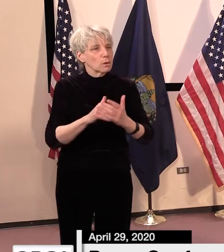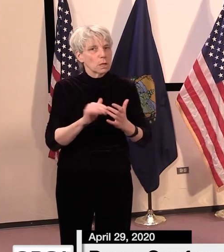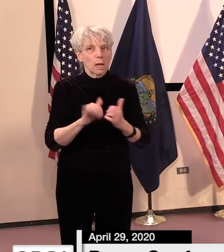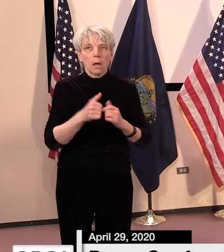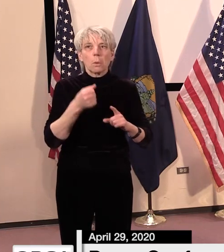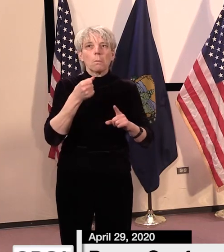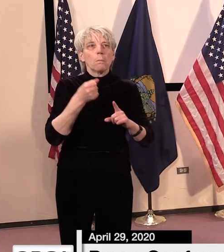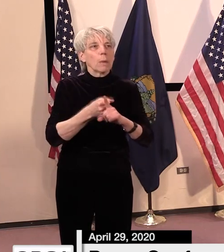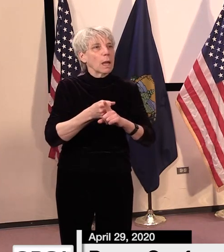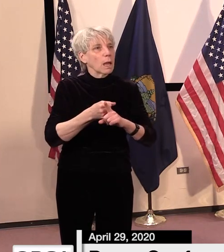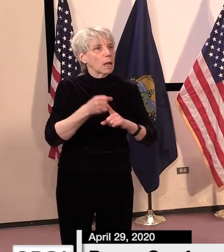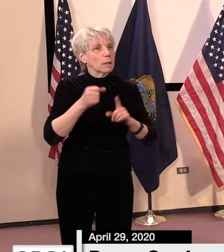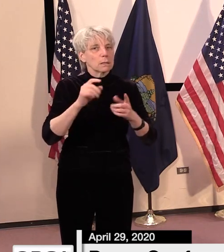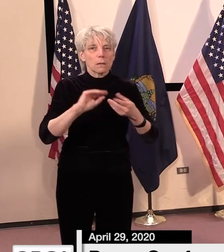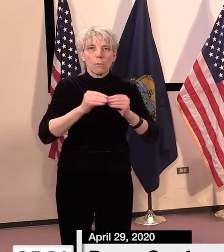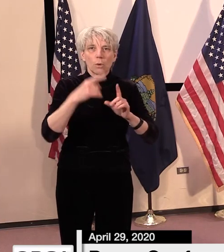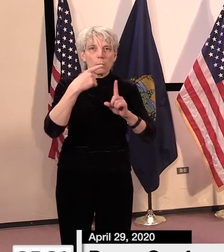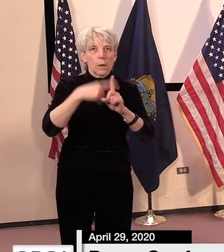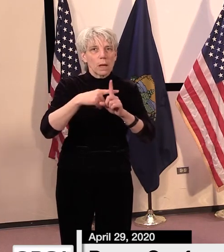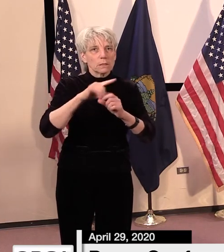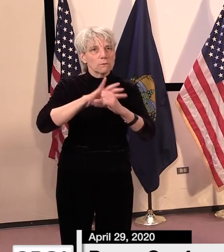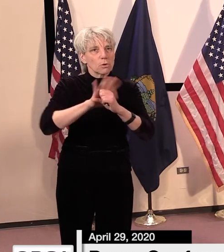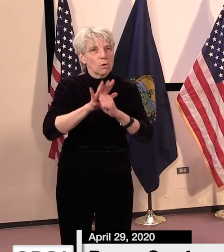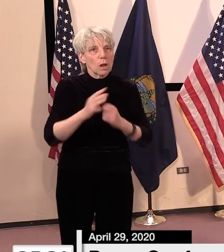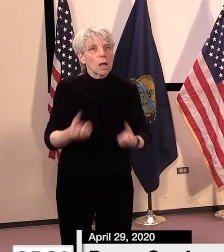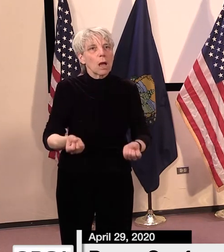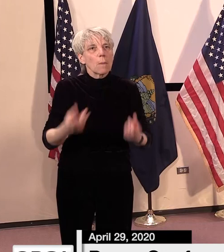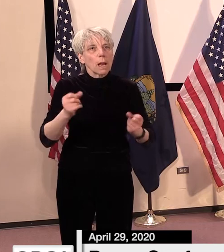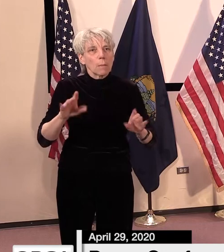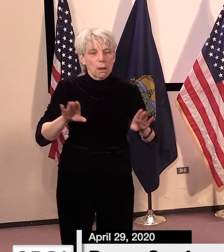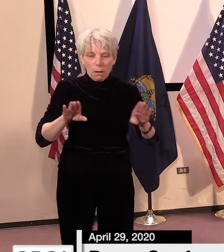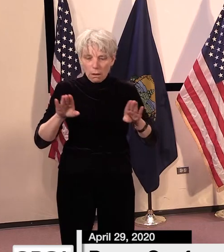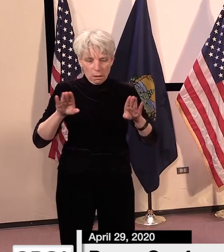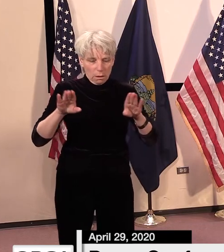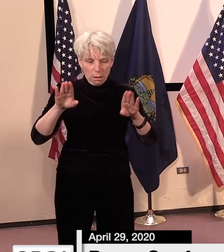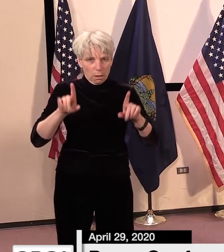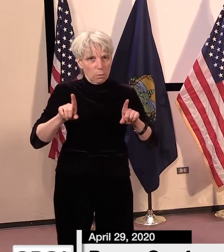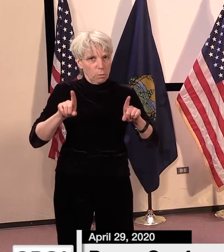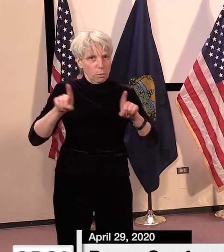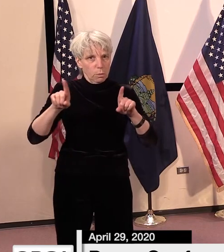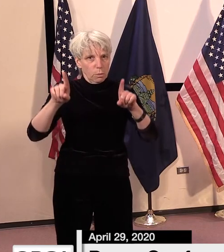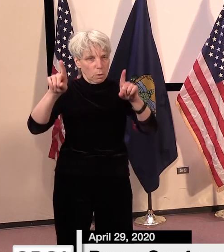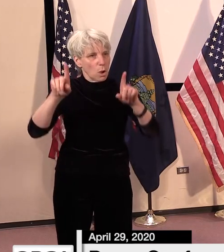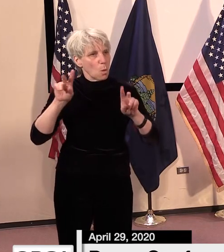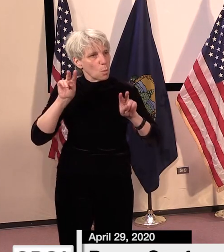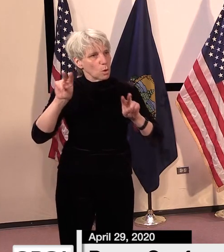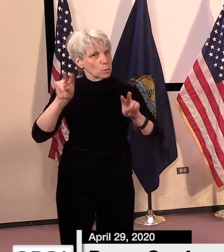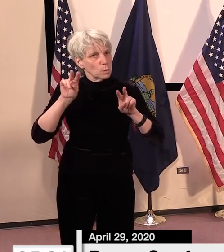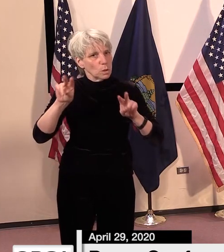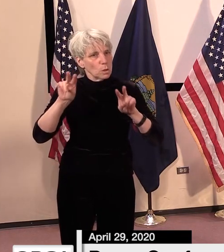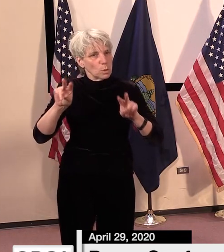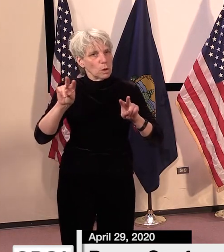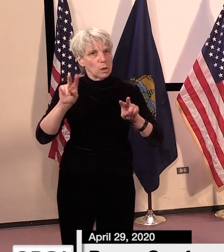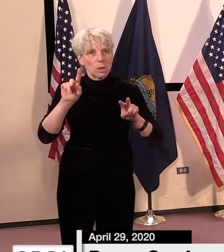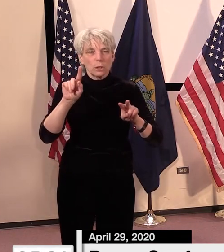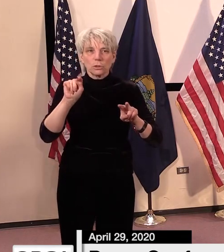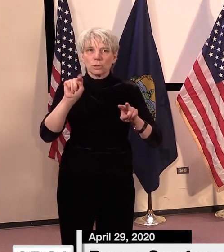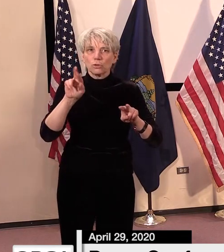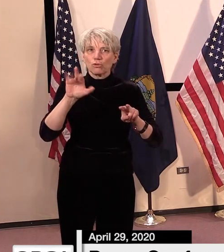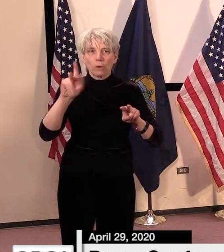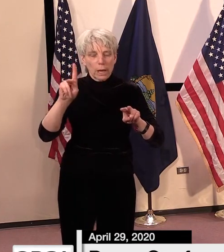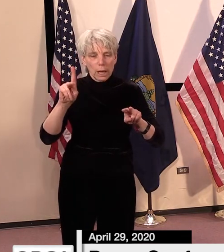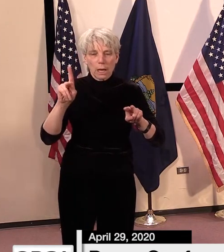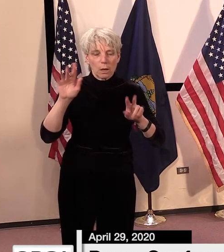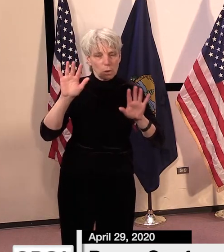the number of positives and so forth. And so that's why it's really important for us to track this, as well as to do what we're doing